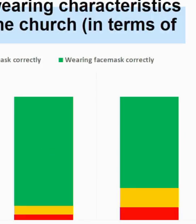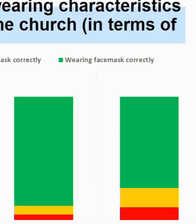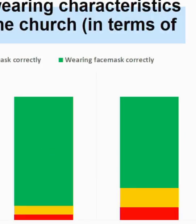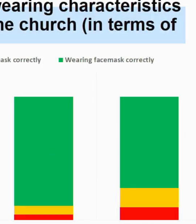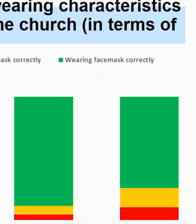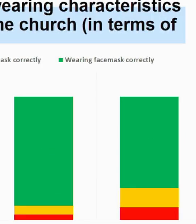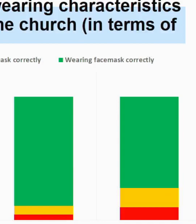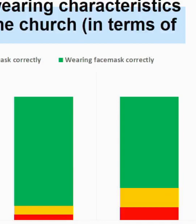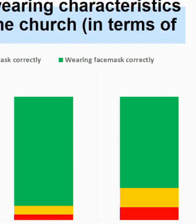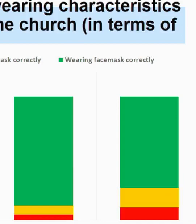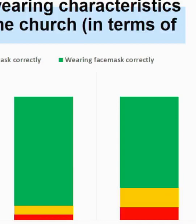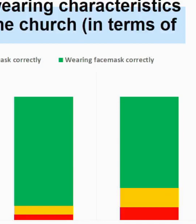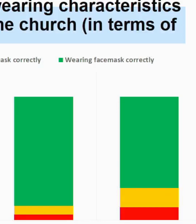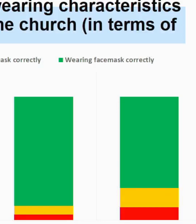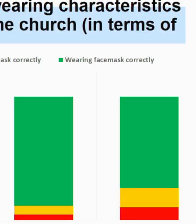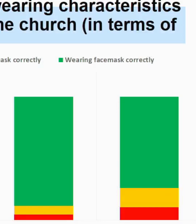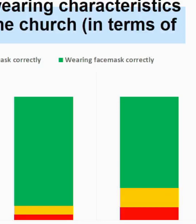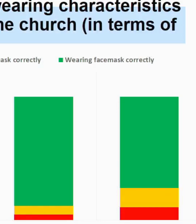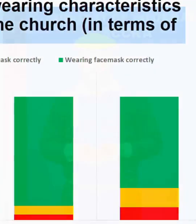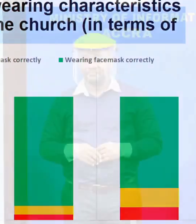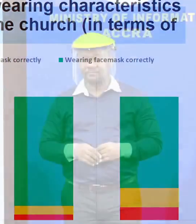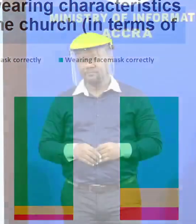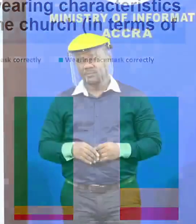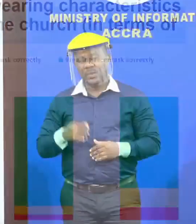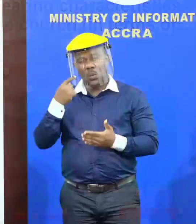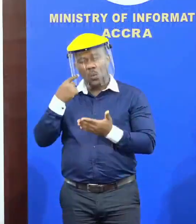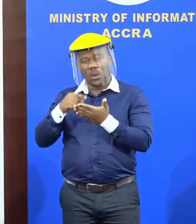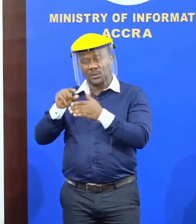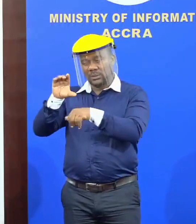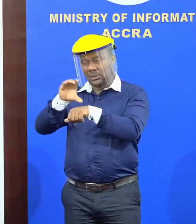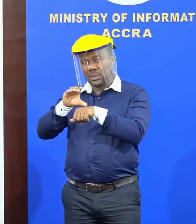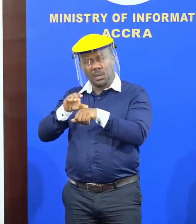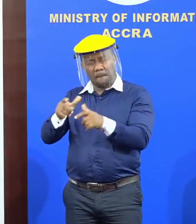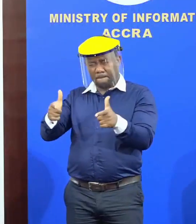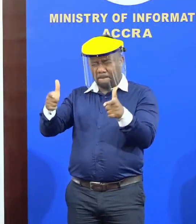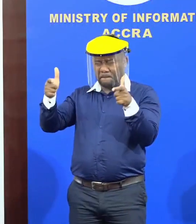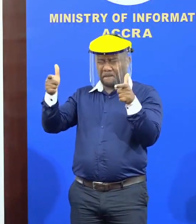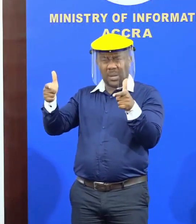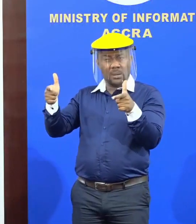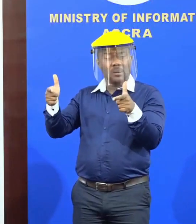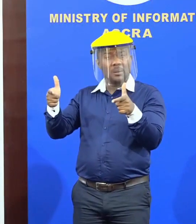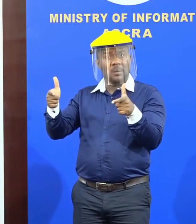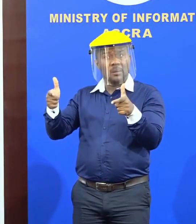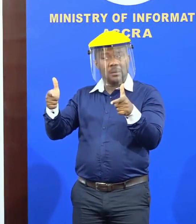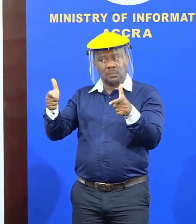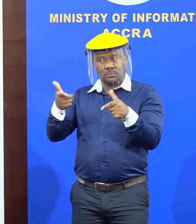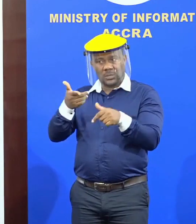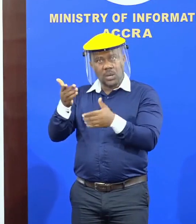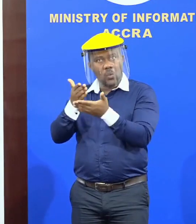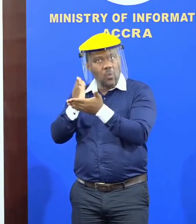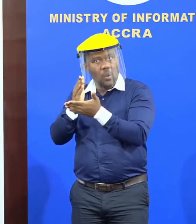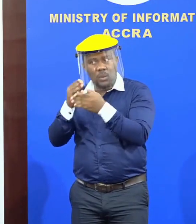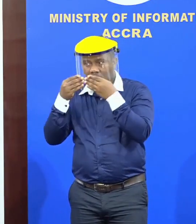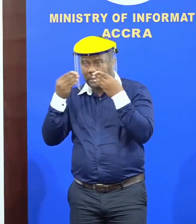If you look at also in terms of the classification of the churches, the larger churches were doing better in terms of wearing the mask.